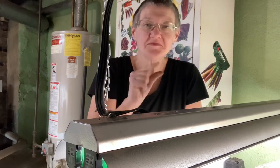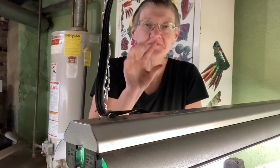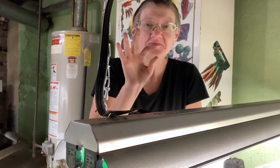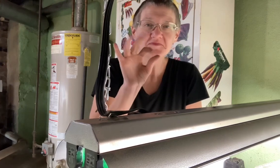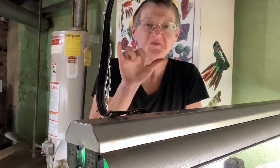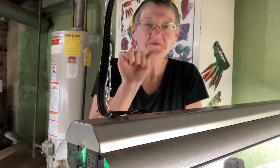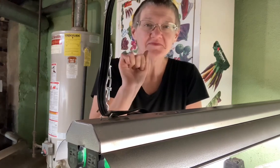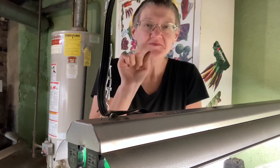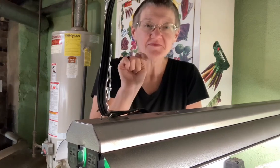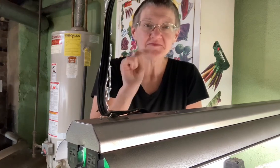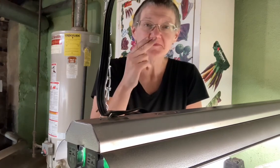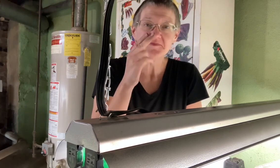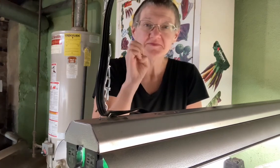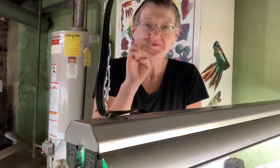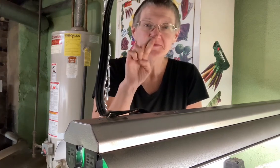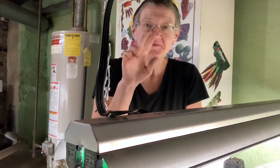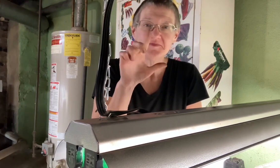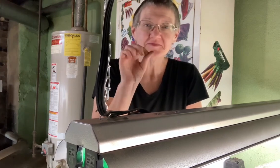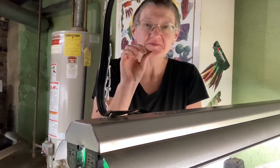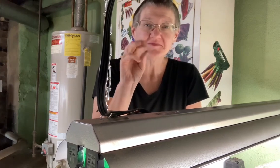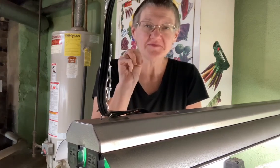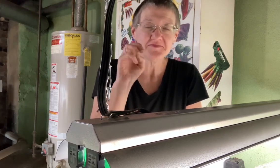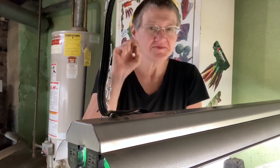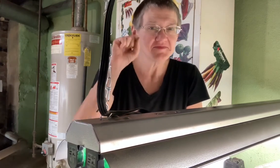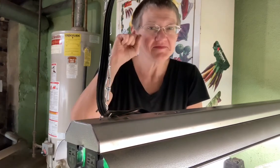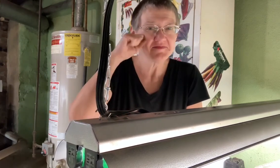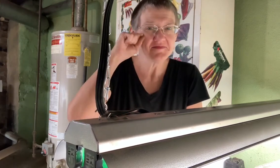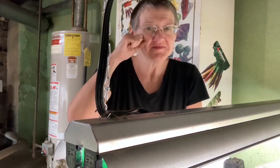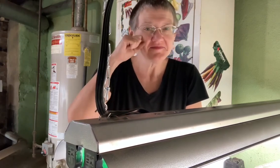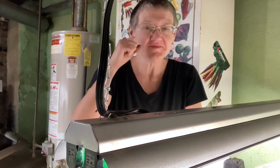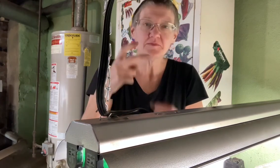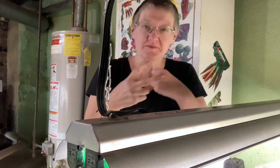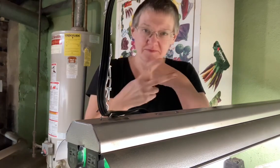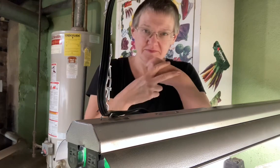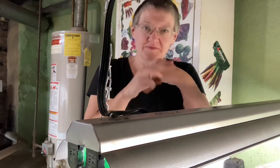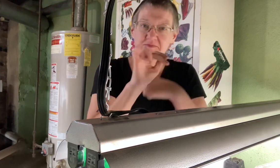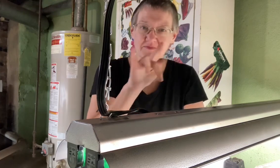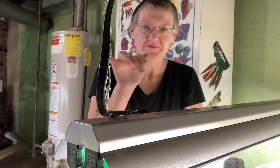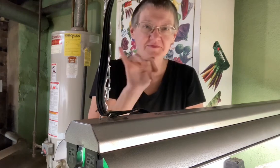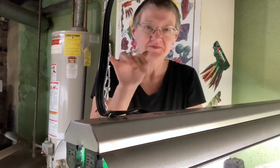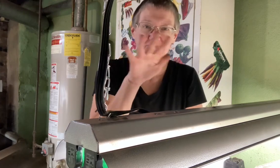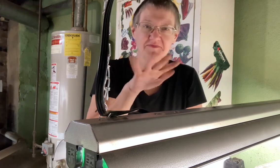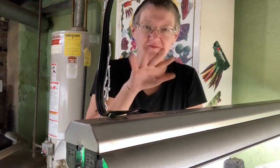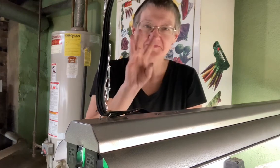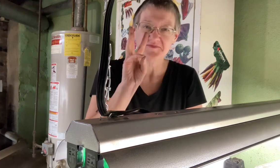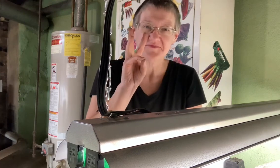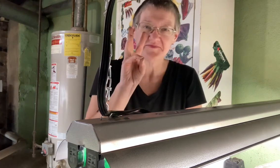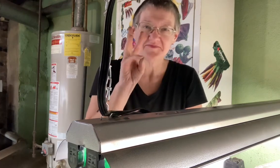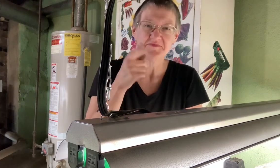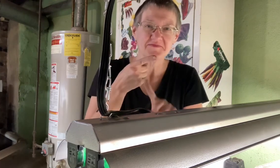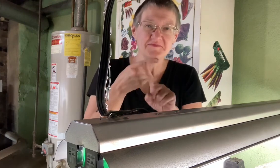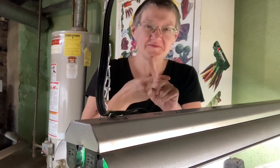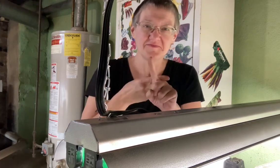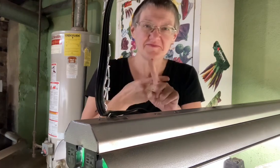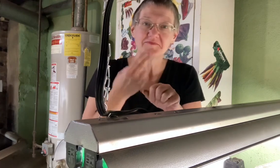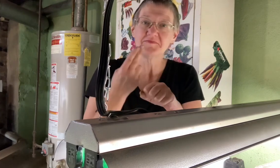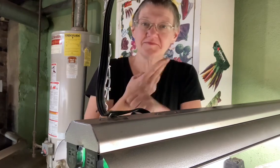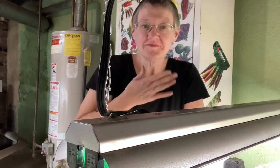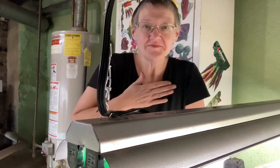red Italian flat onion. And it's an heirloom, and it'll also store for about 6 months,